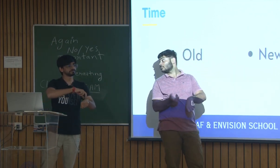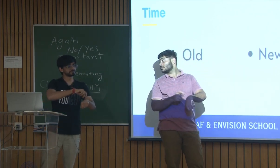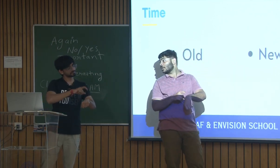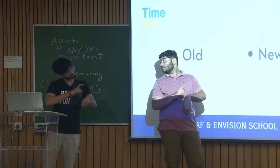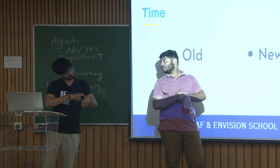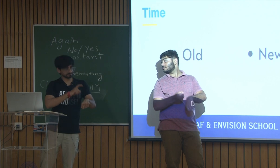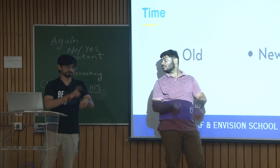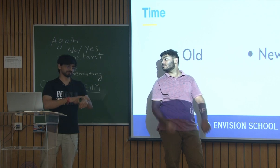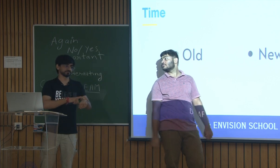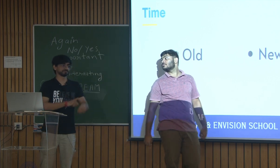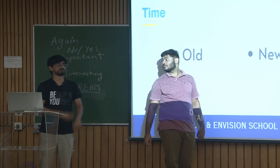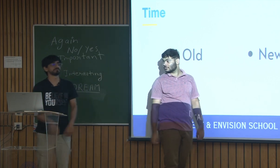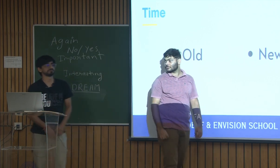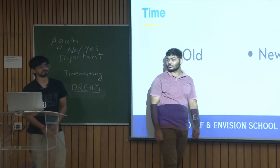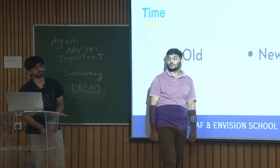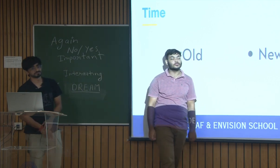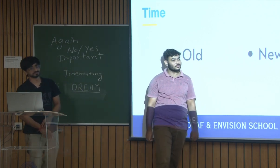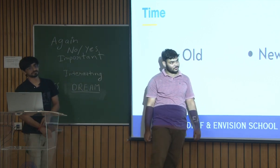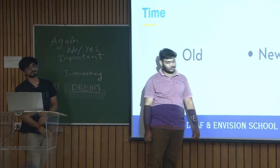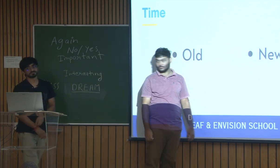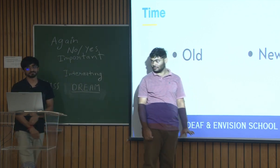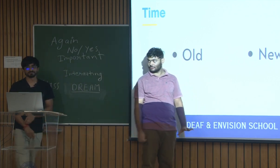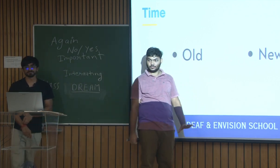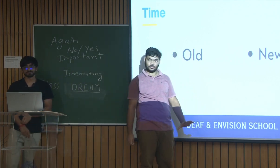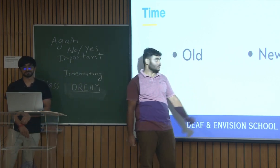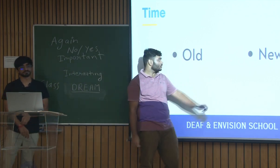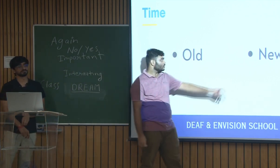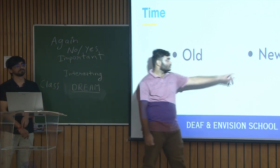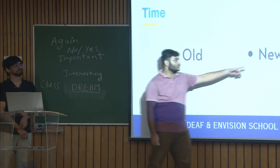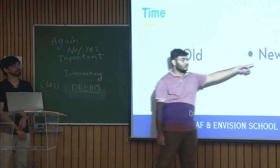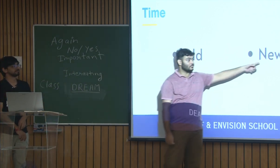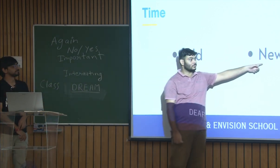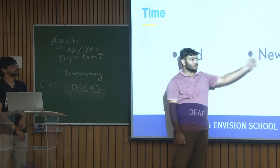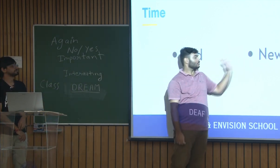Old time.